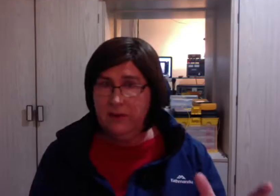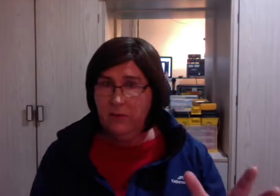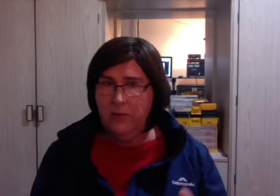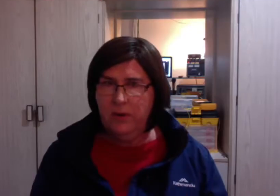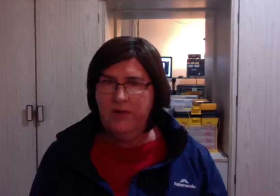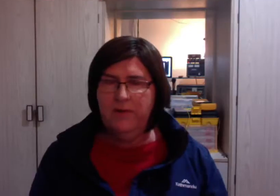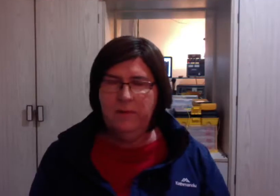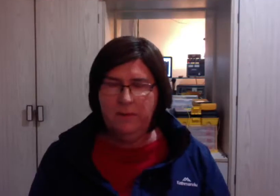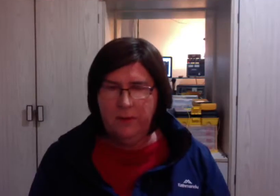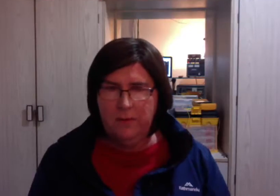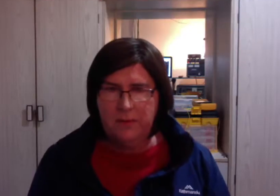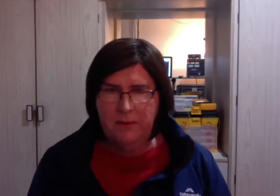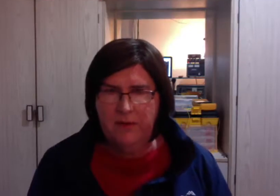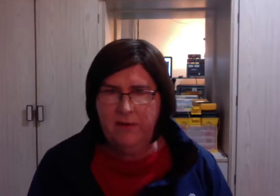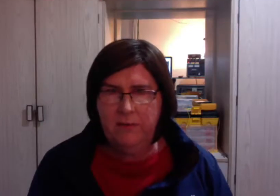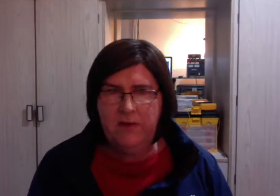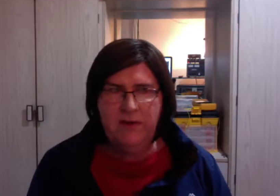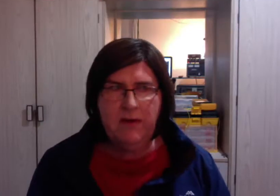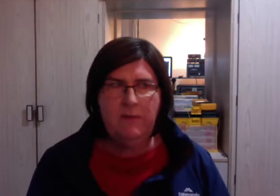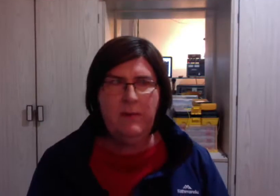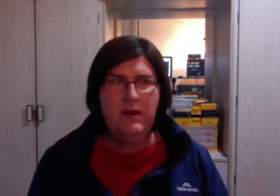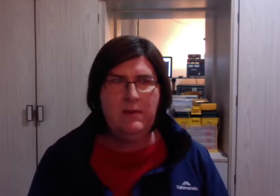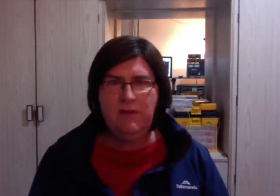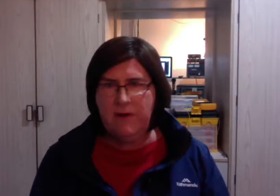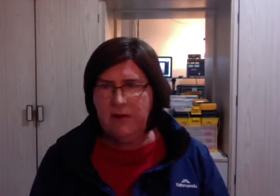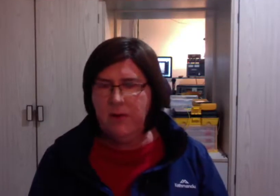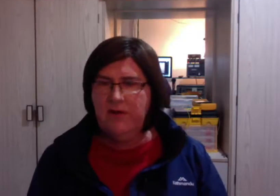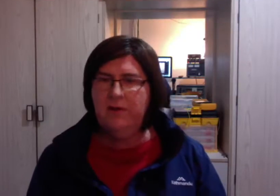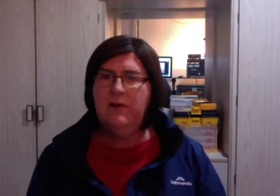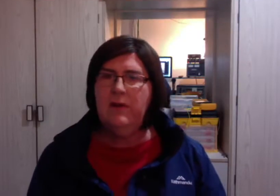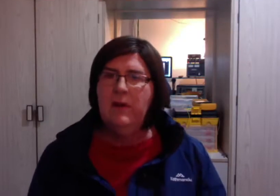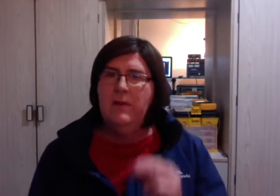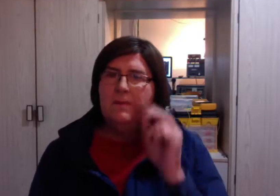several compressors, but between myself and Misty, there's probably going to be three compressors.